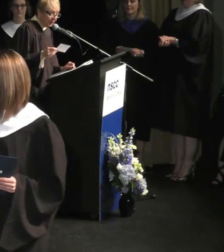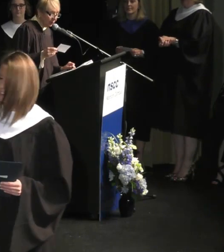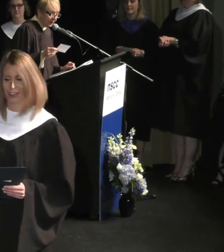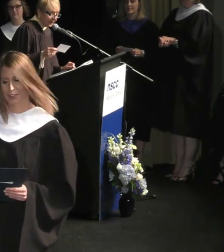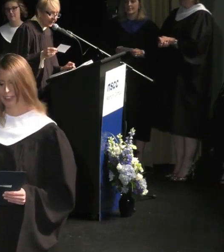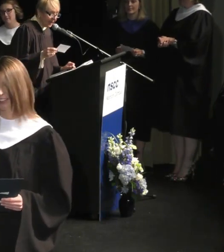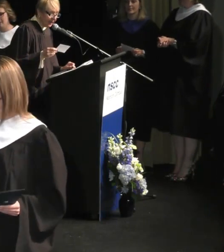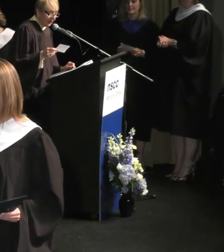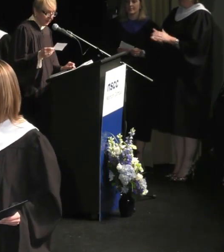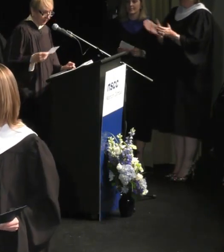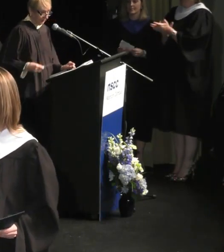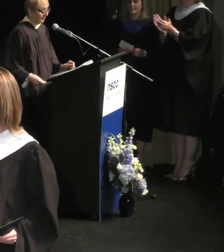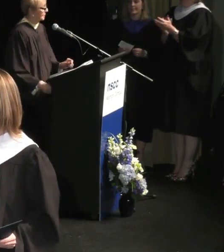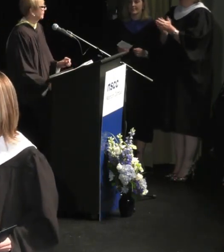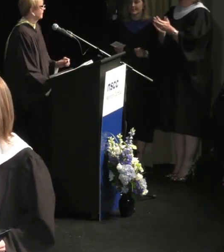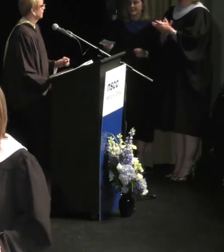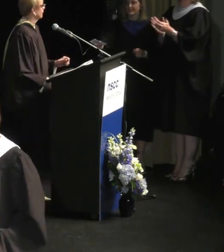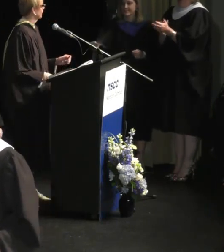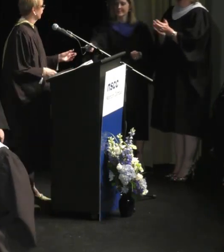Brittany Winstanley.